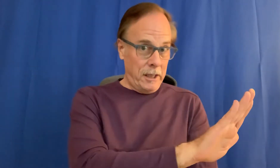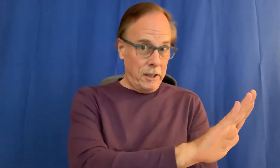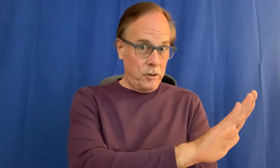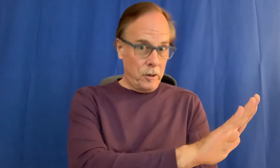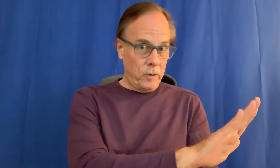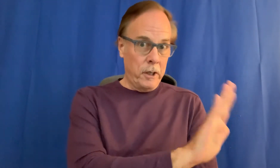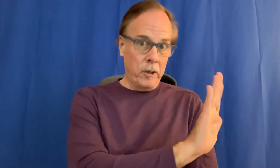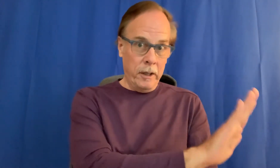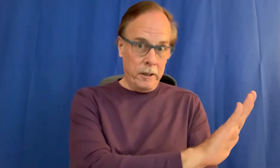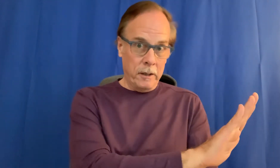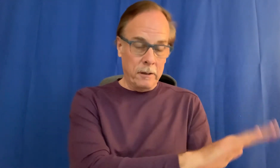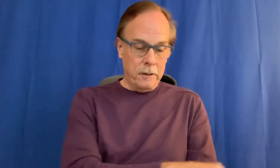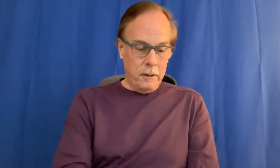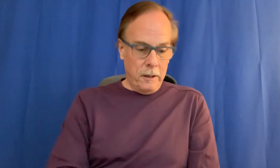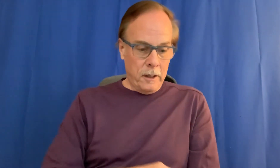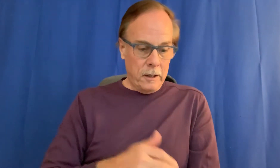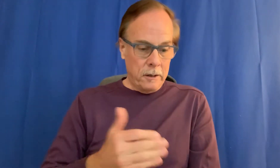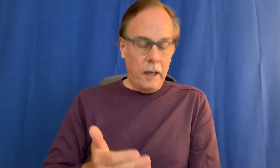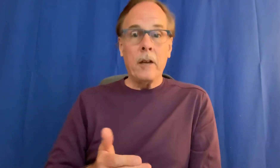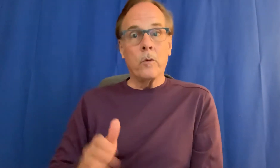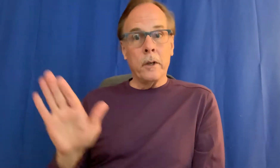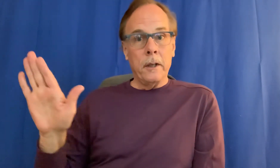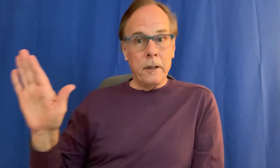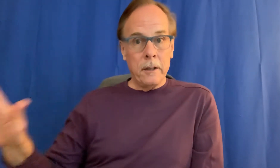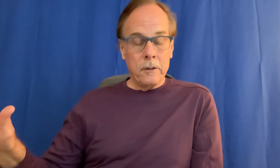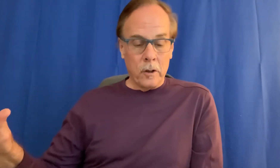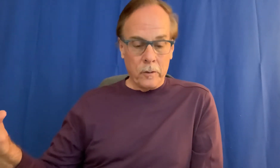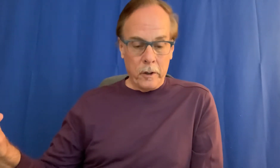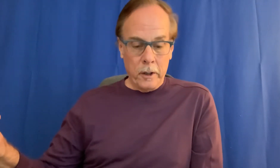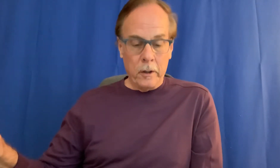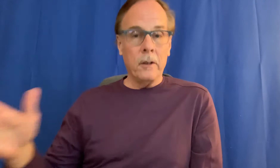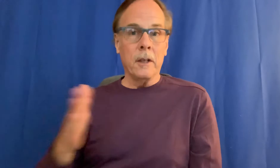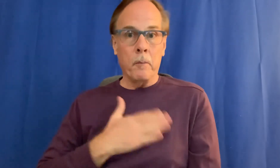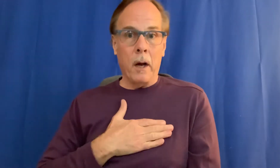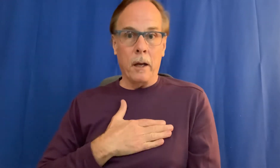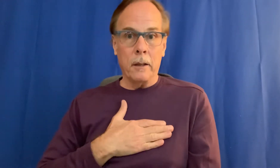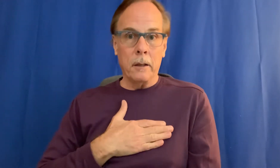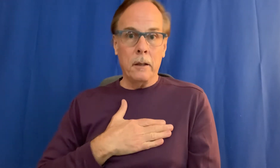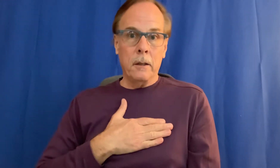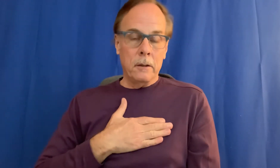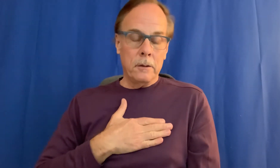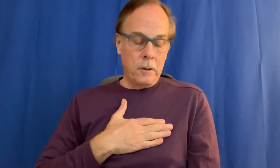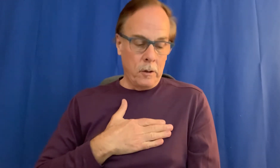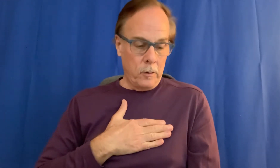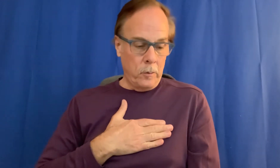Sage is over here, his, and then Henry, his over here, and then mine. So we